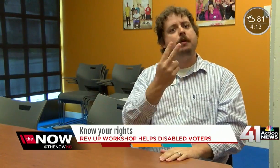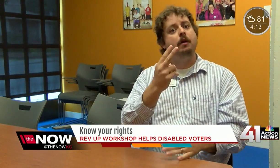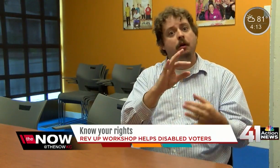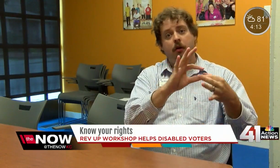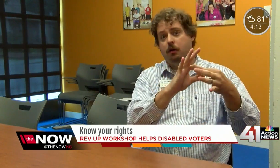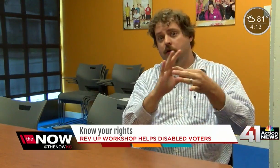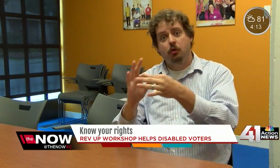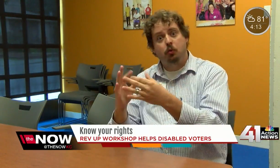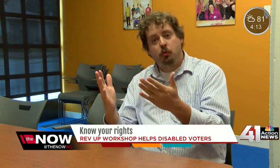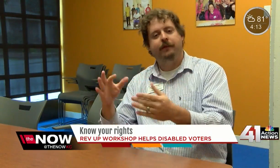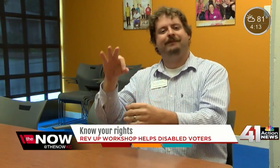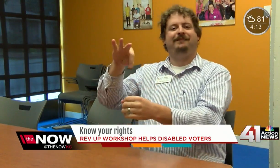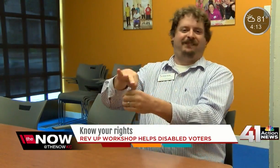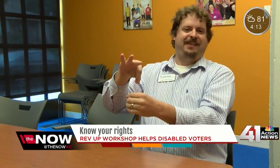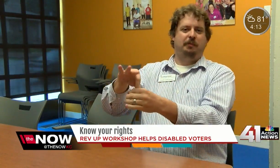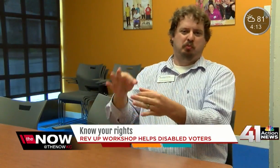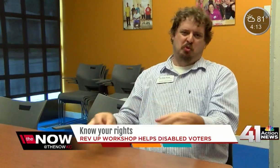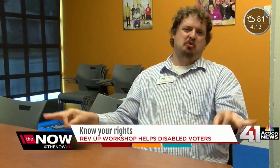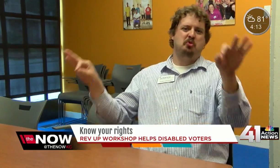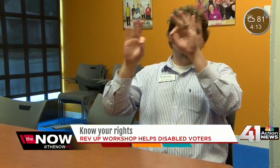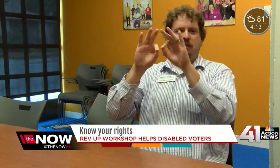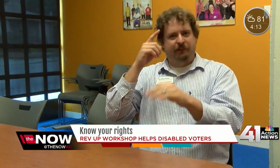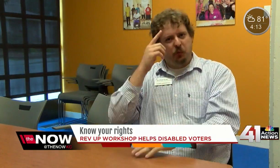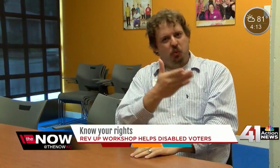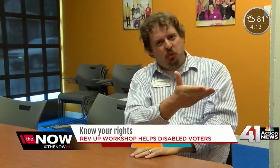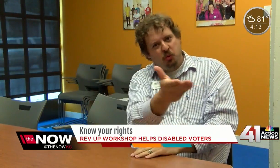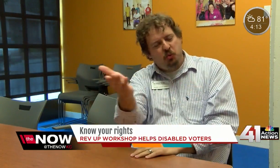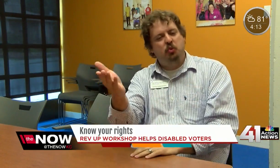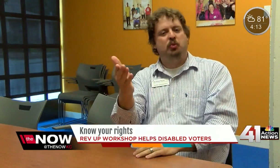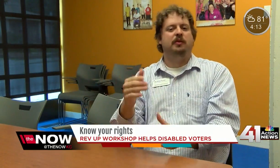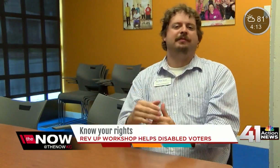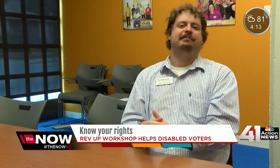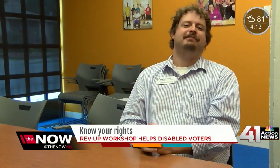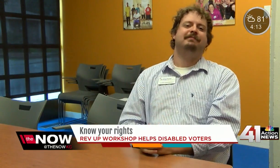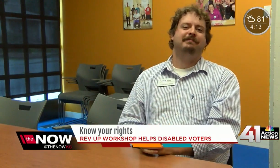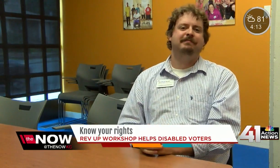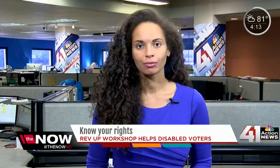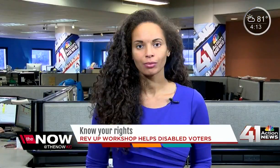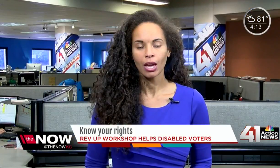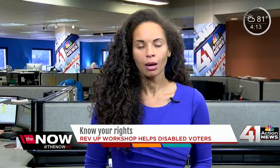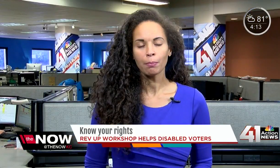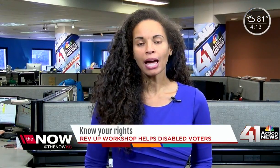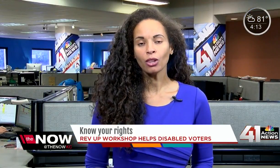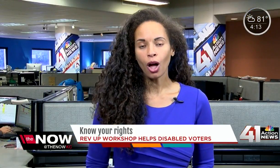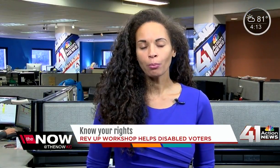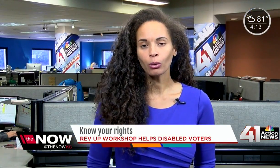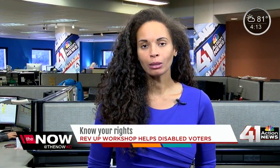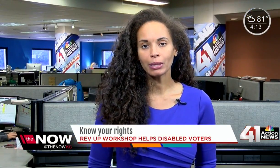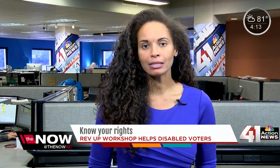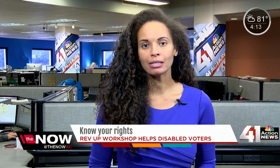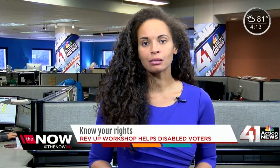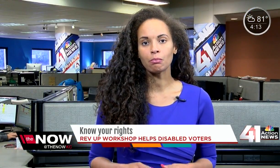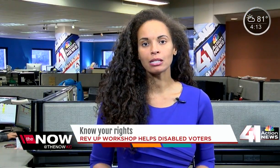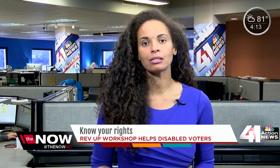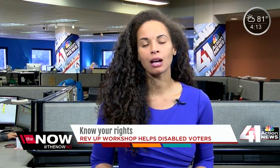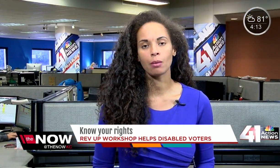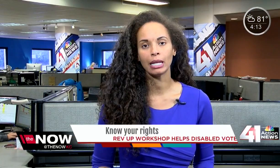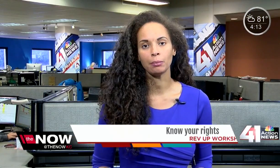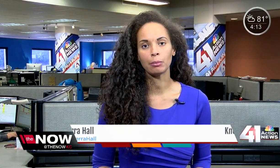So it's very important for them to come out and vote to make the change. By law, polling places must accommodate people